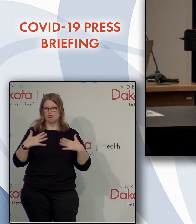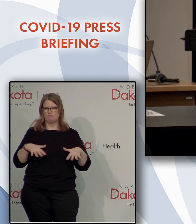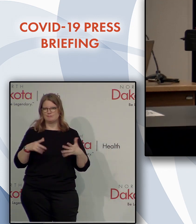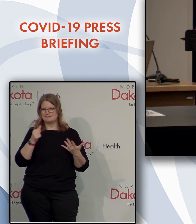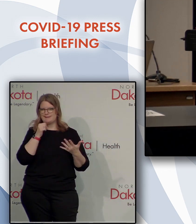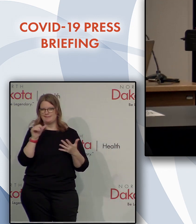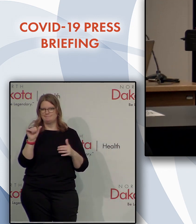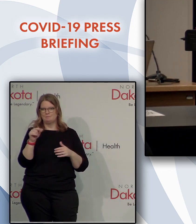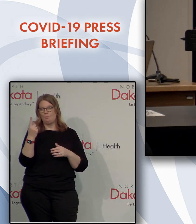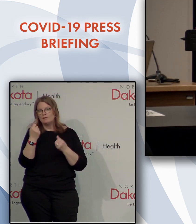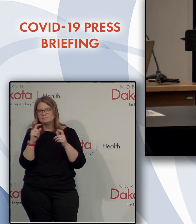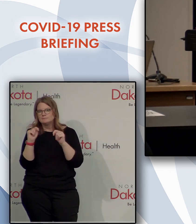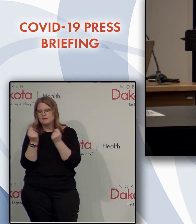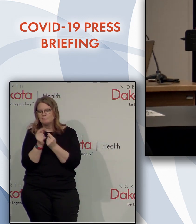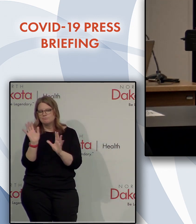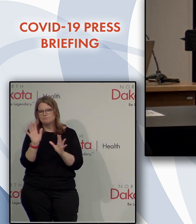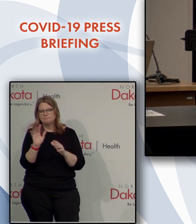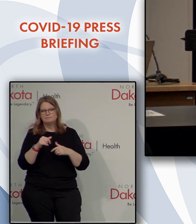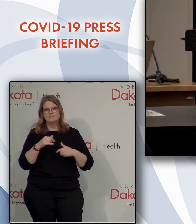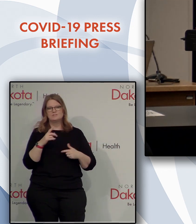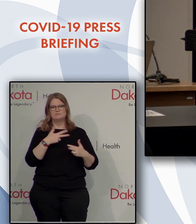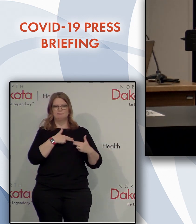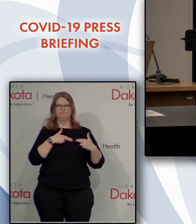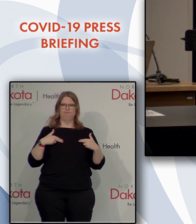bison. Just.